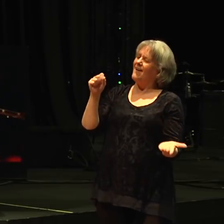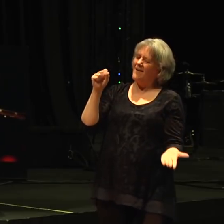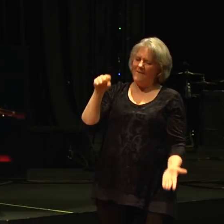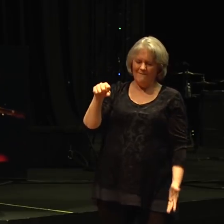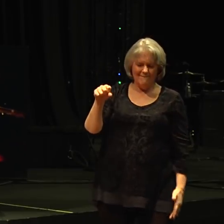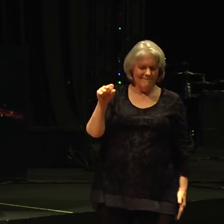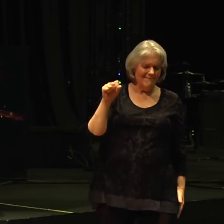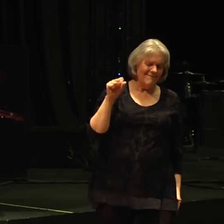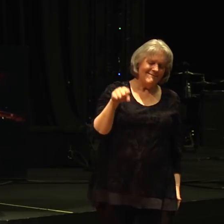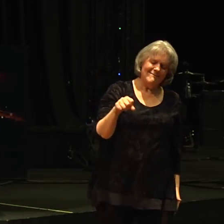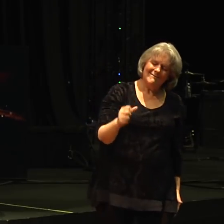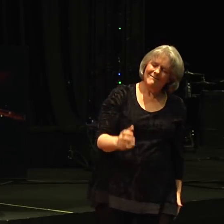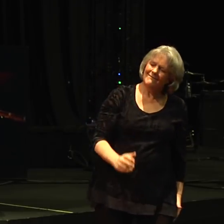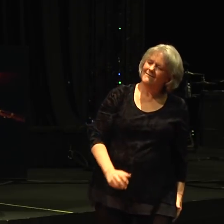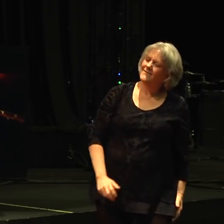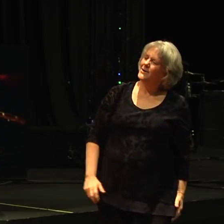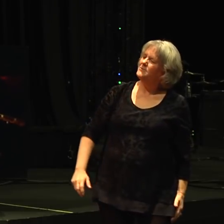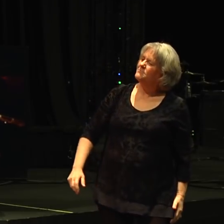Yeah.